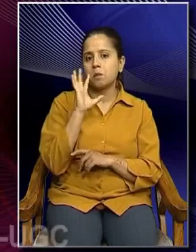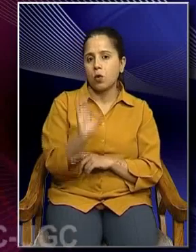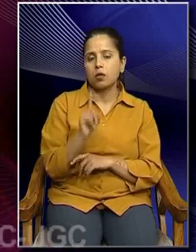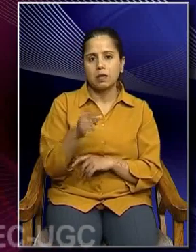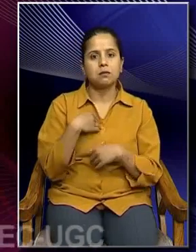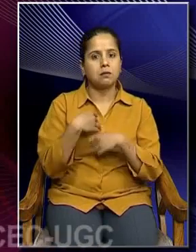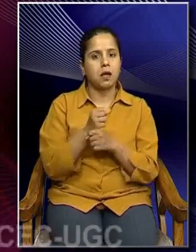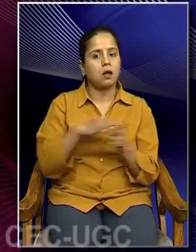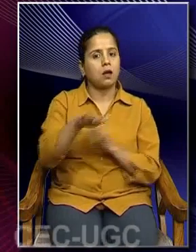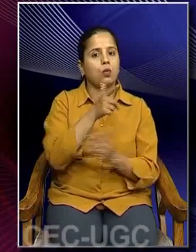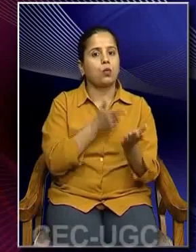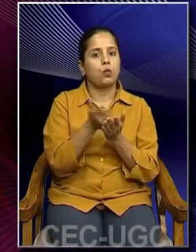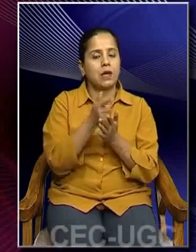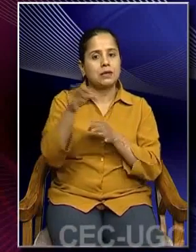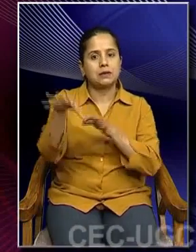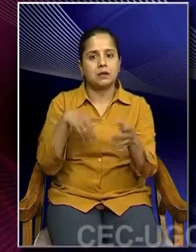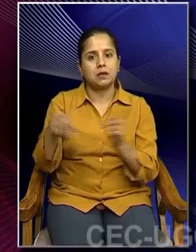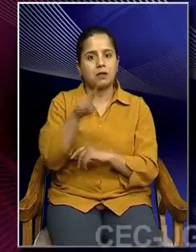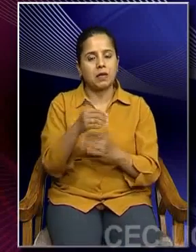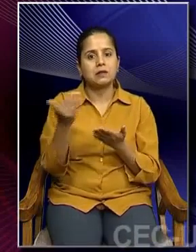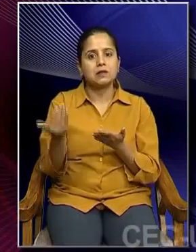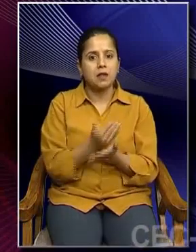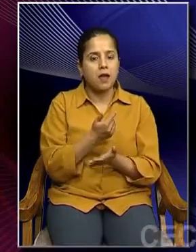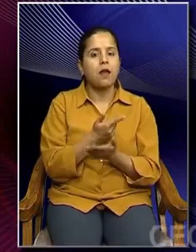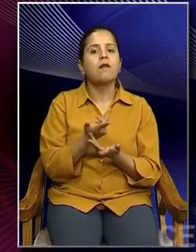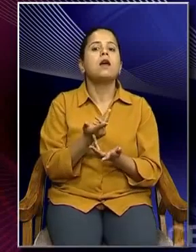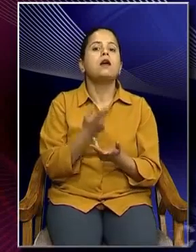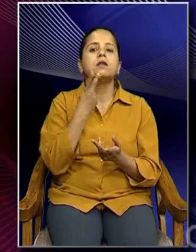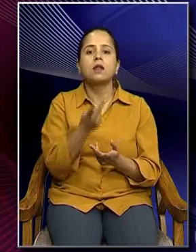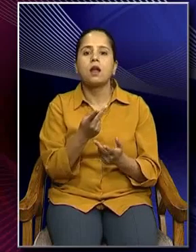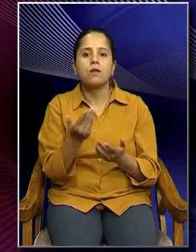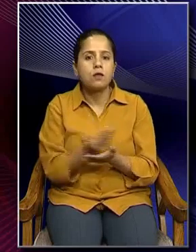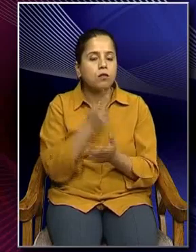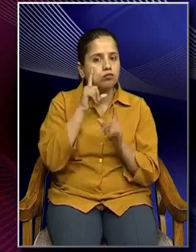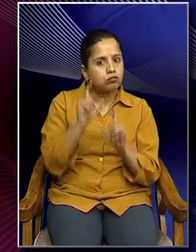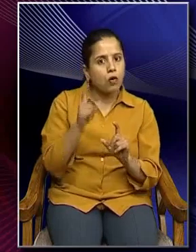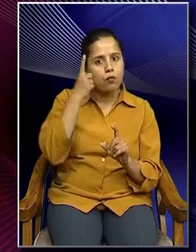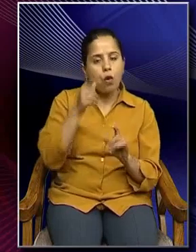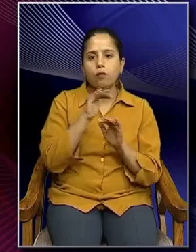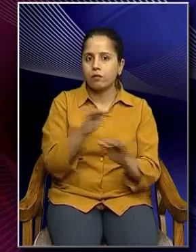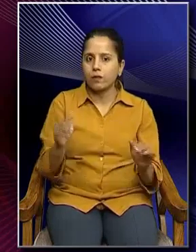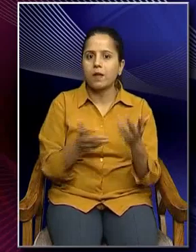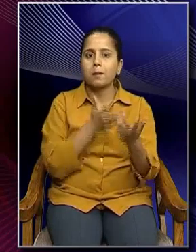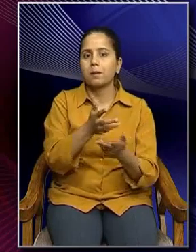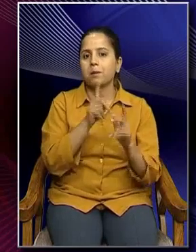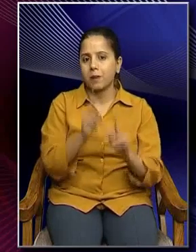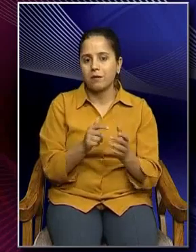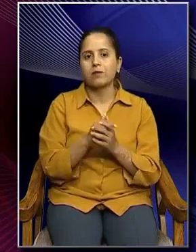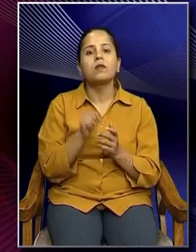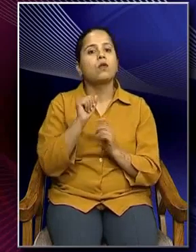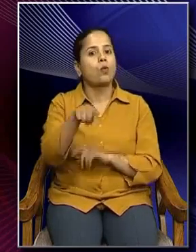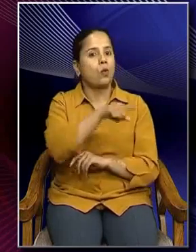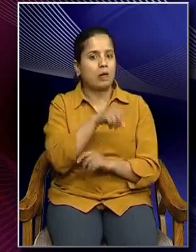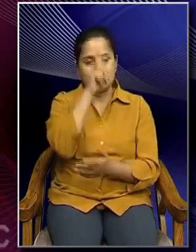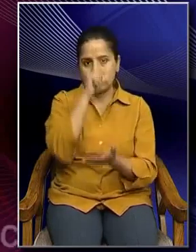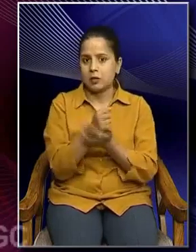our villages and our cities safe, secure and friendly for kids, and for that decisive action is